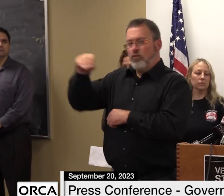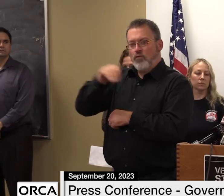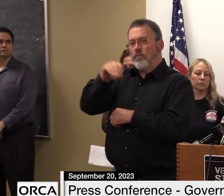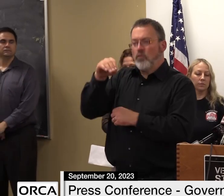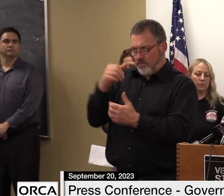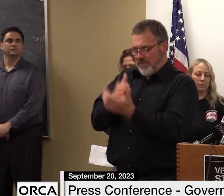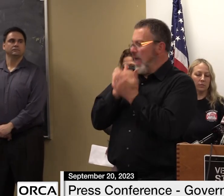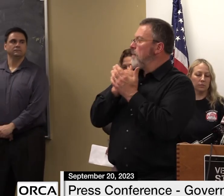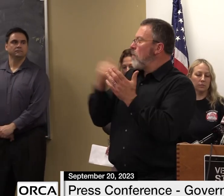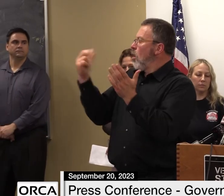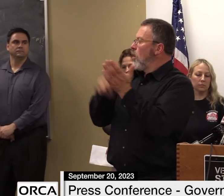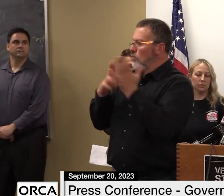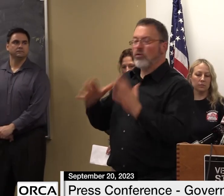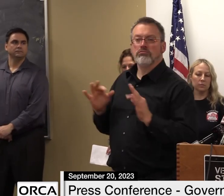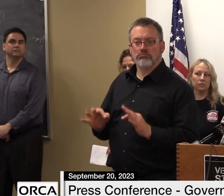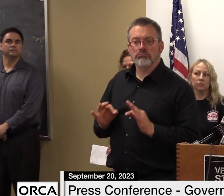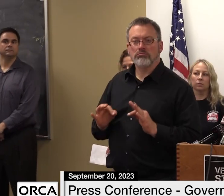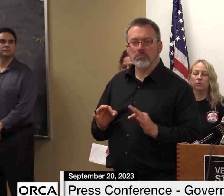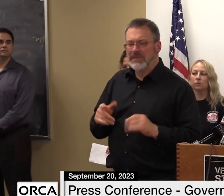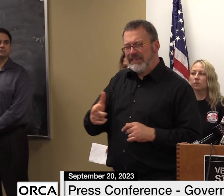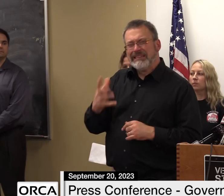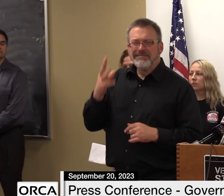state and the city to ensure